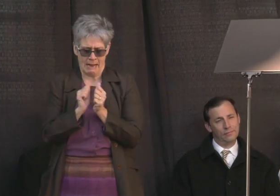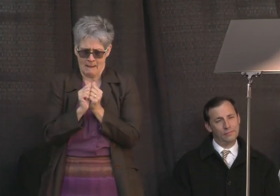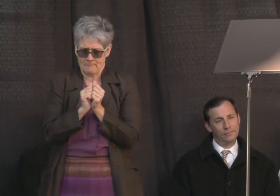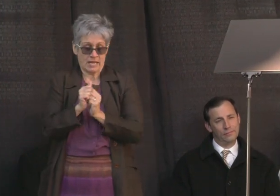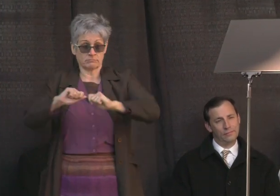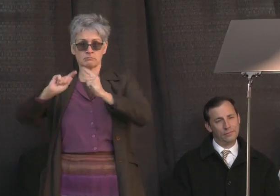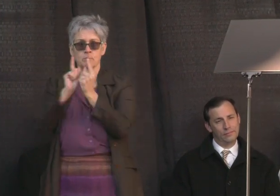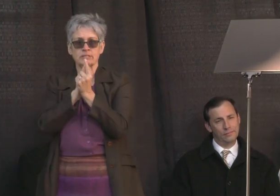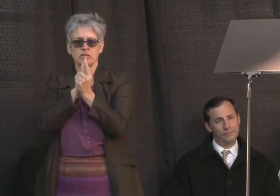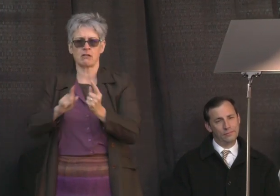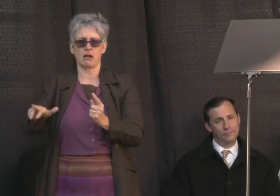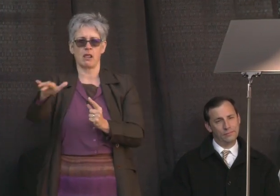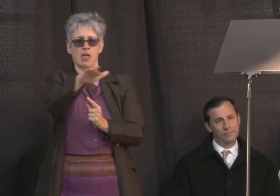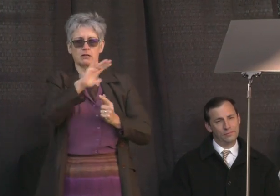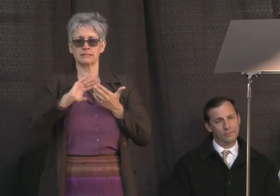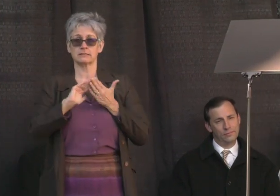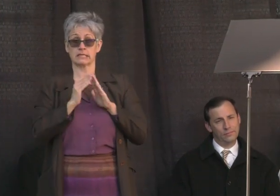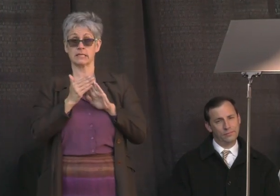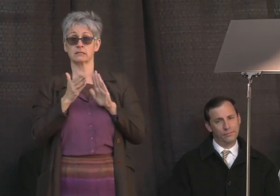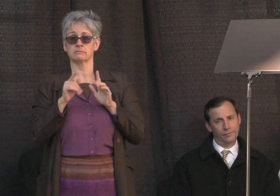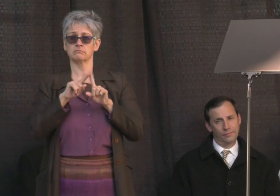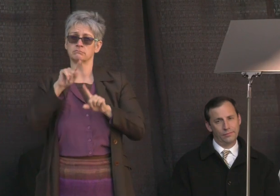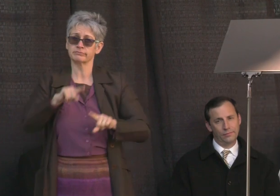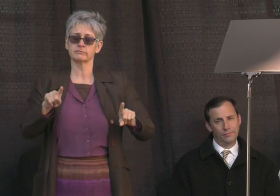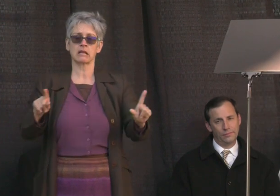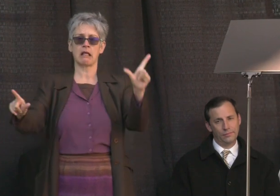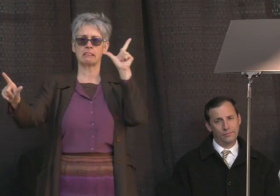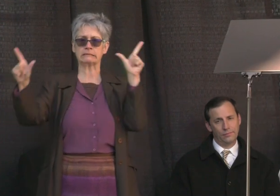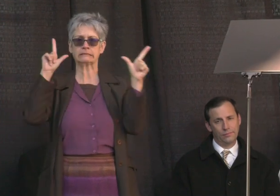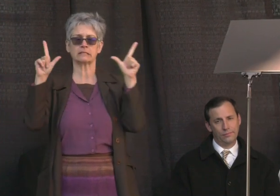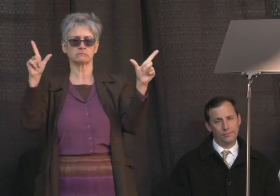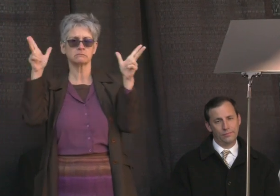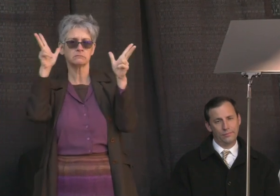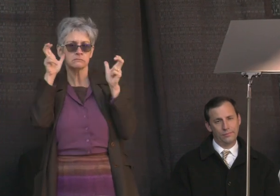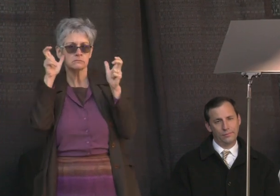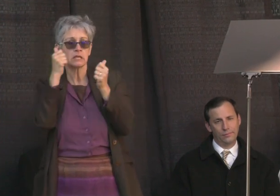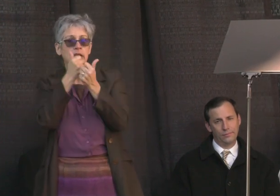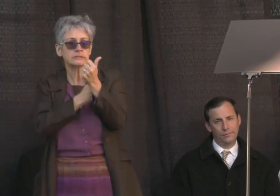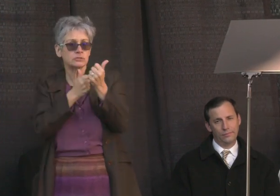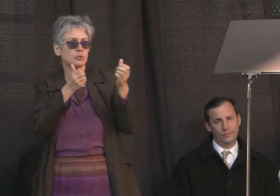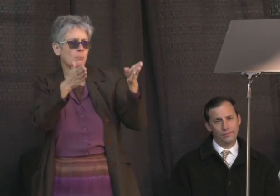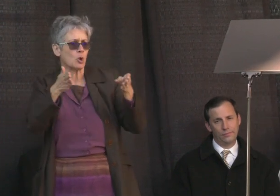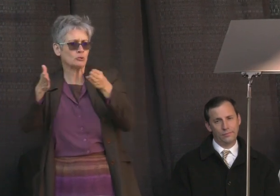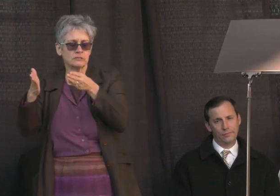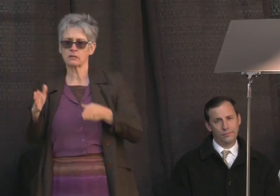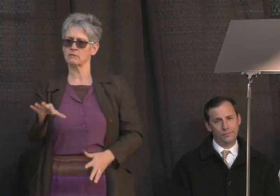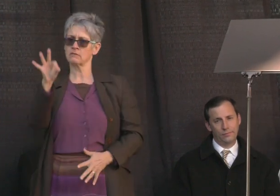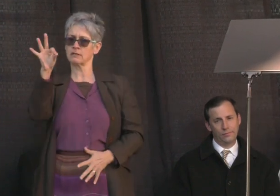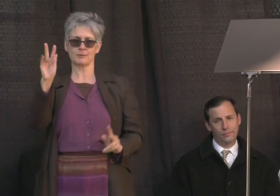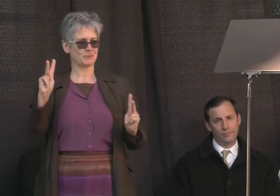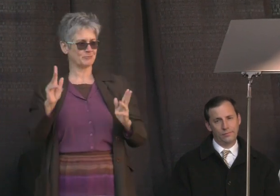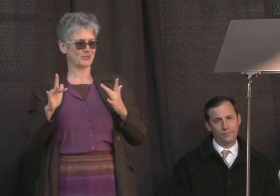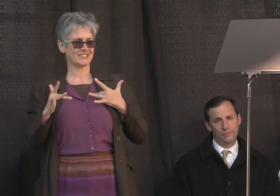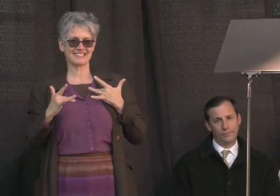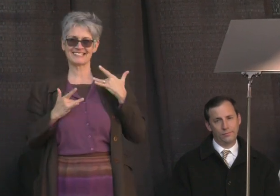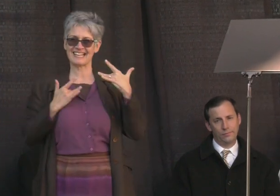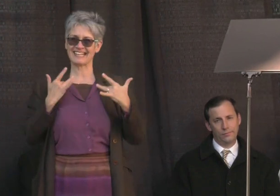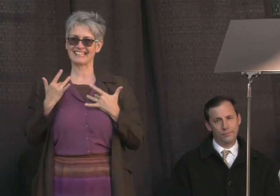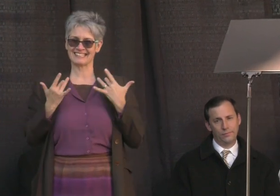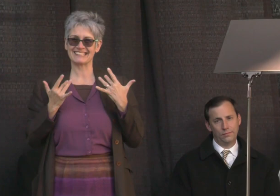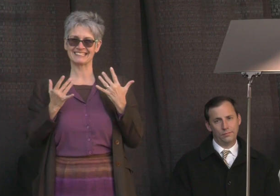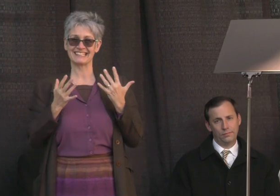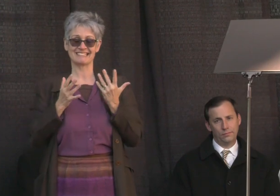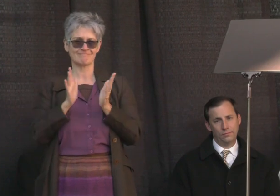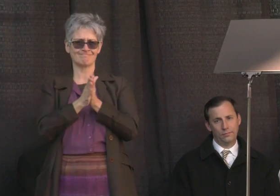our ideas, and in turn listen to every single one of them. What I found was that people were excited. They were ready